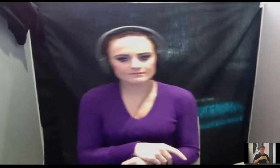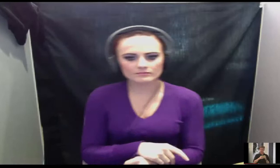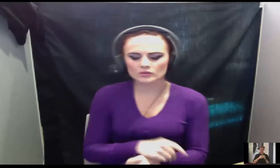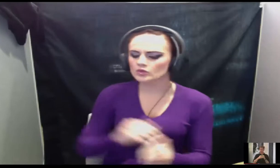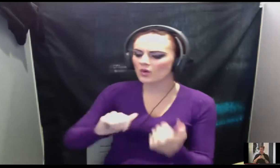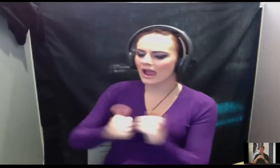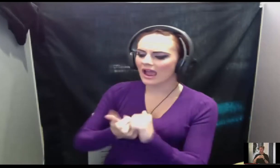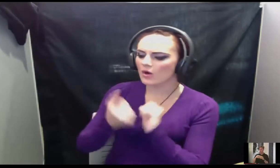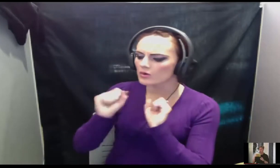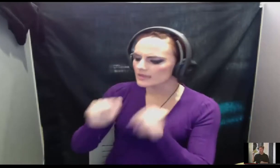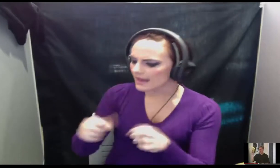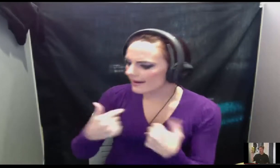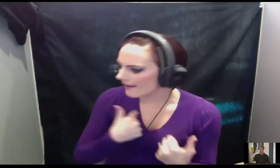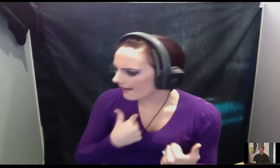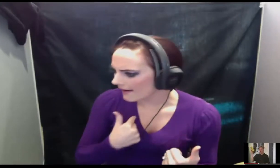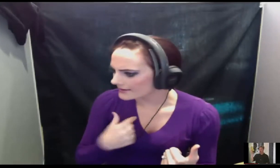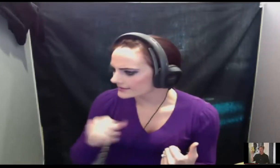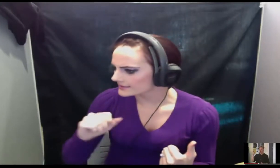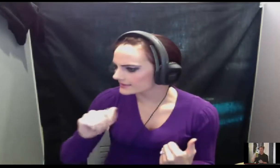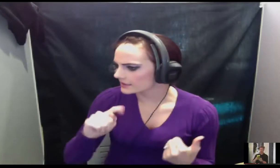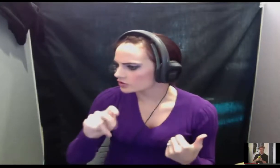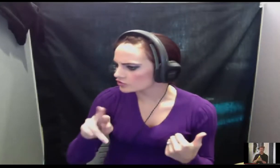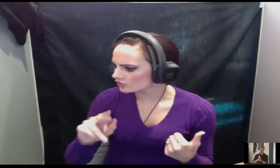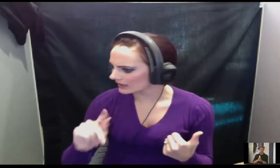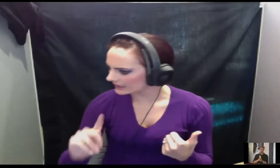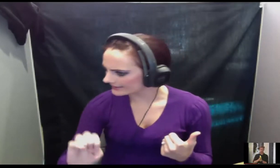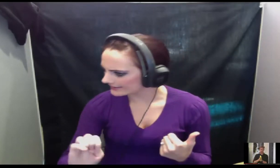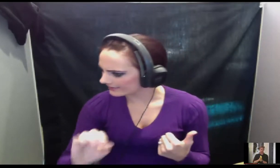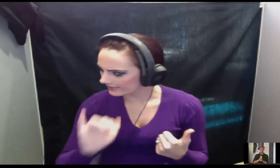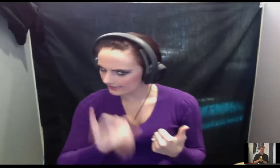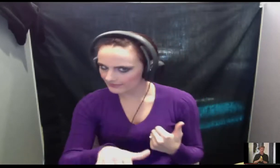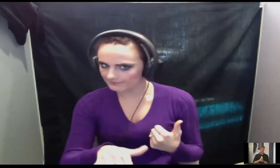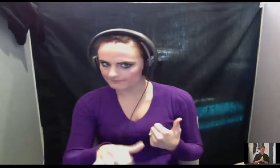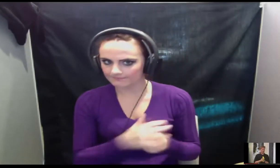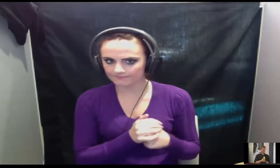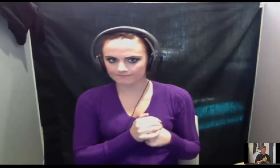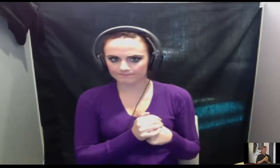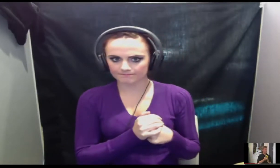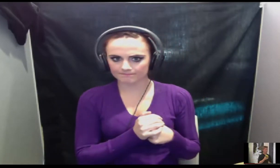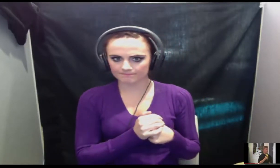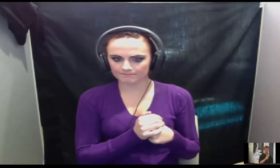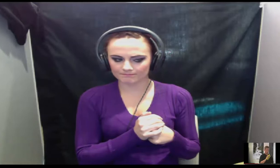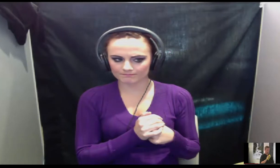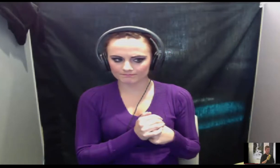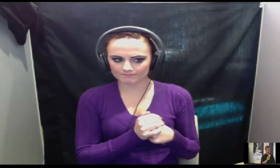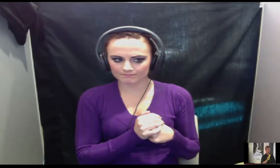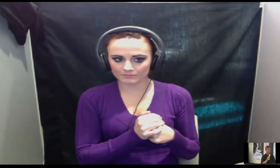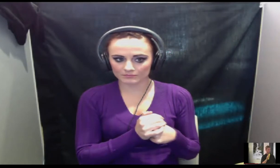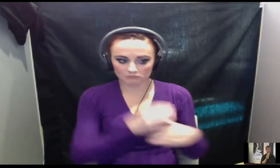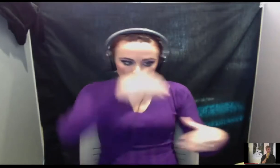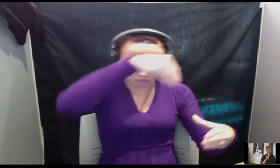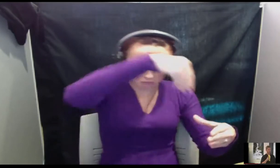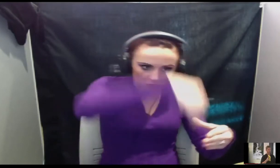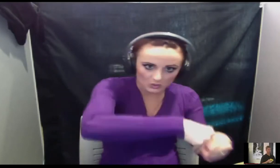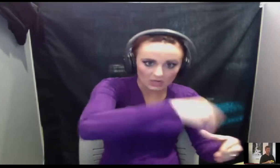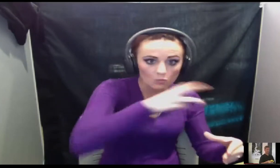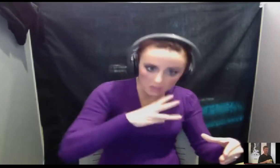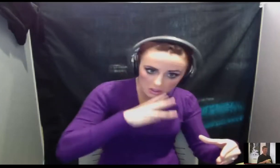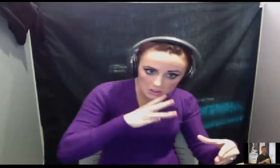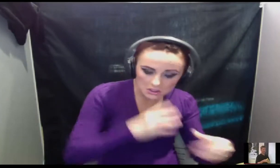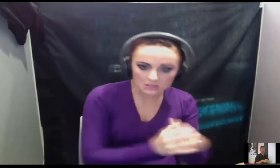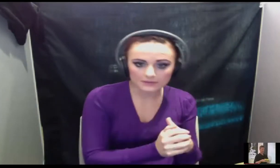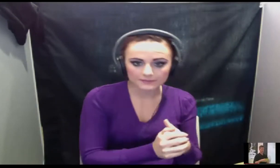Okay. Submerge it to a point where if I tried to mop up a spill or something with this, that it wouldn't